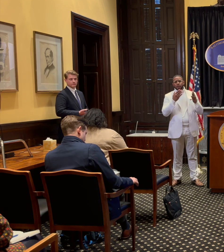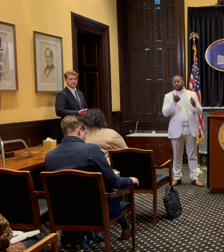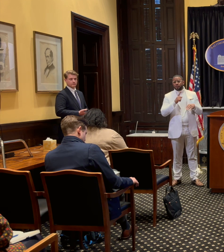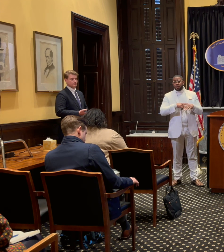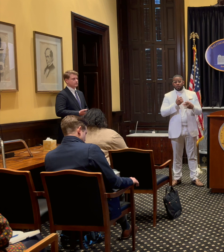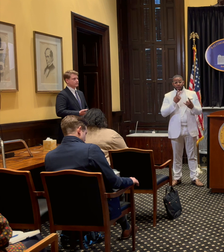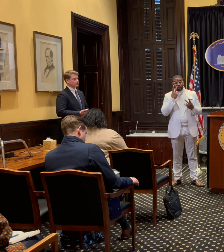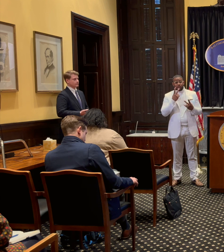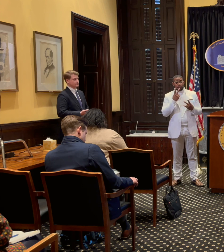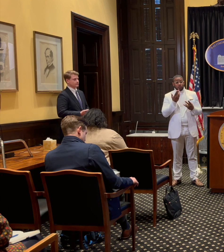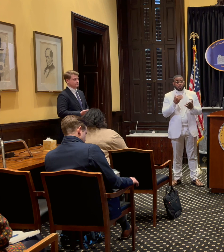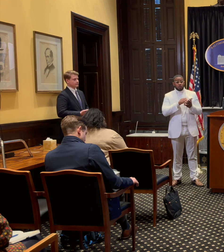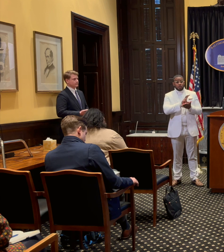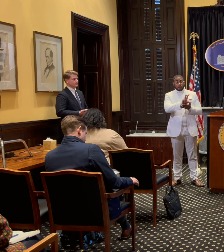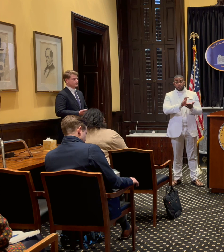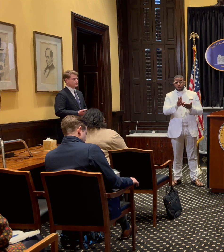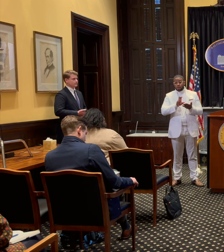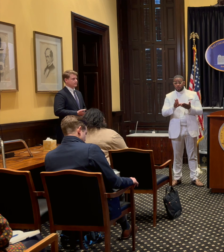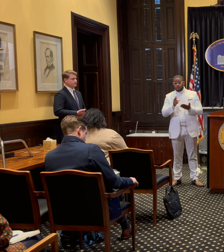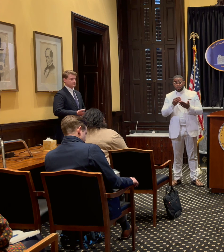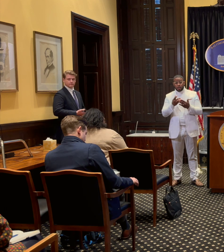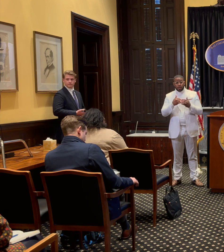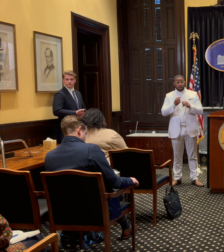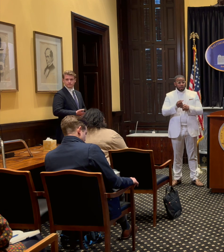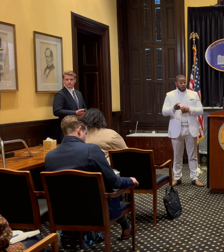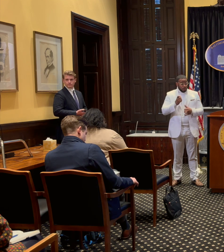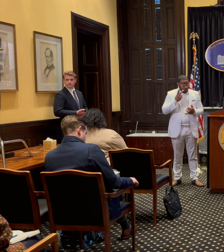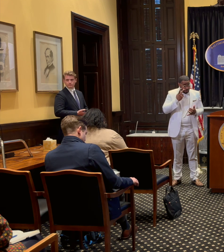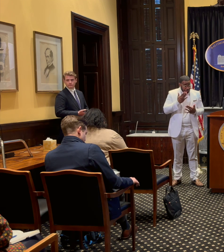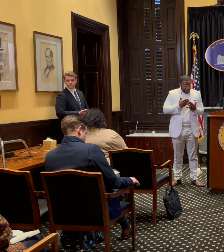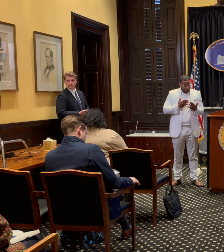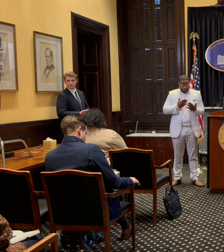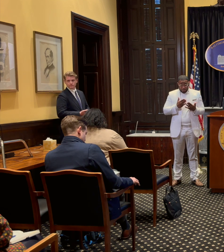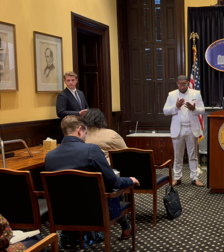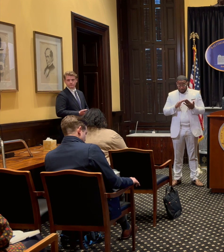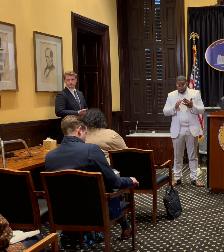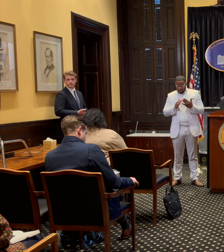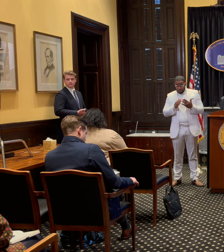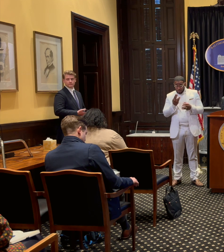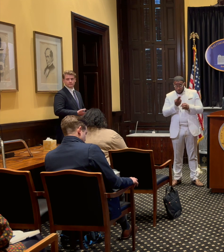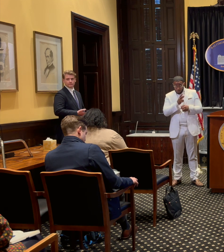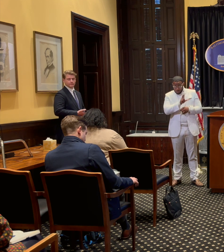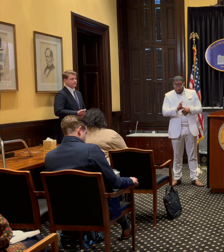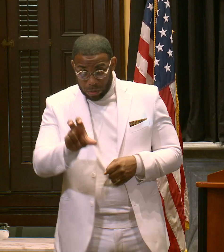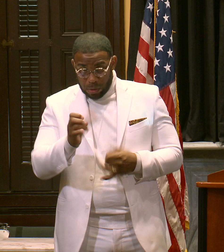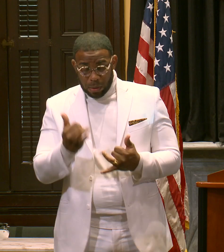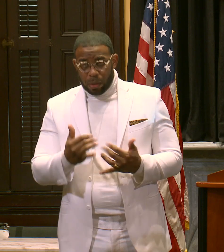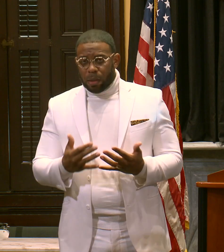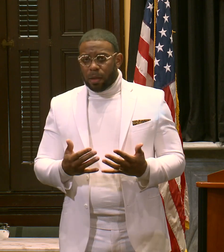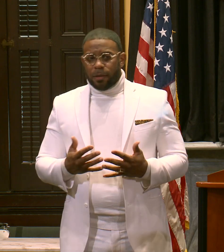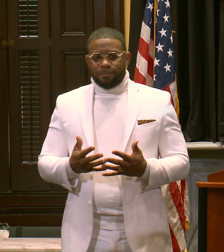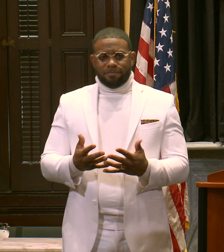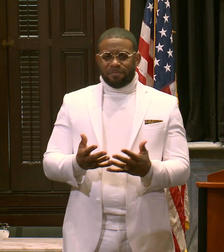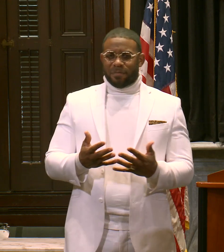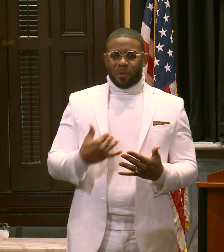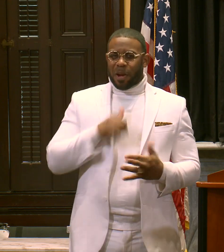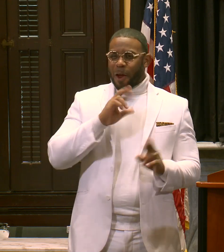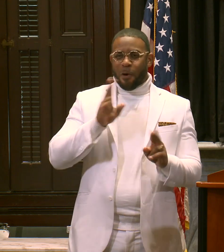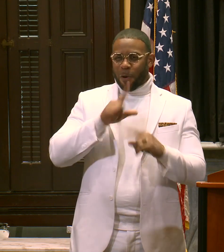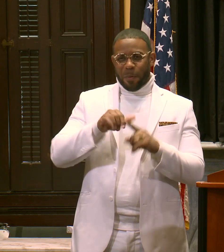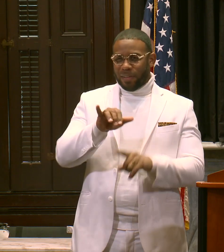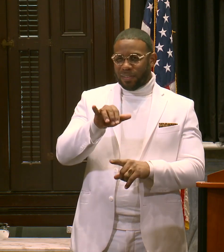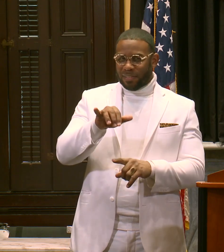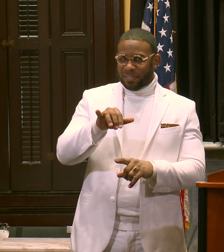might see reallocations of ARPA money coming next year. Could we see some ARPA money used to plug that? We're not ready to